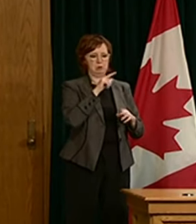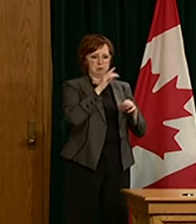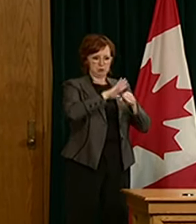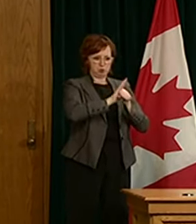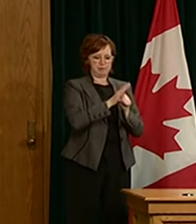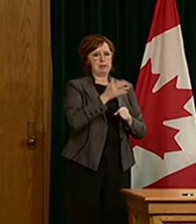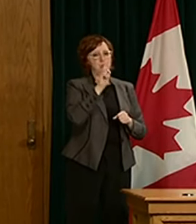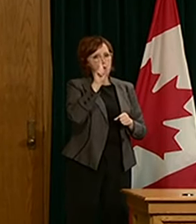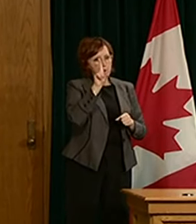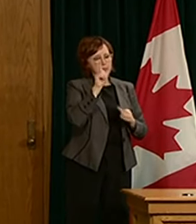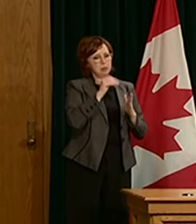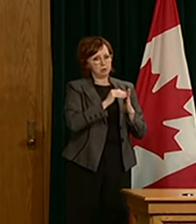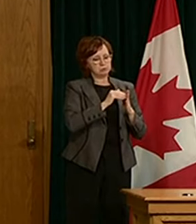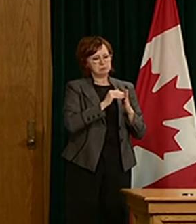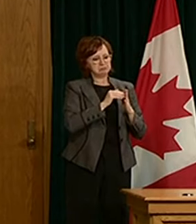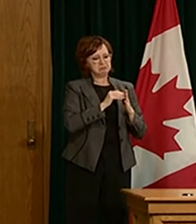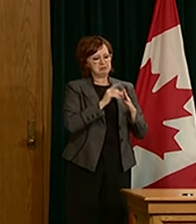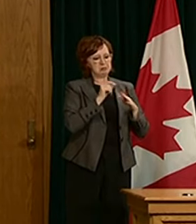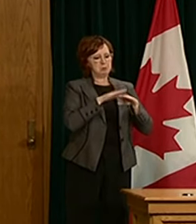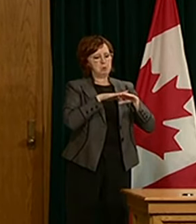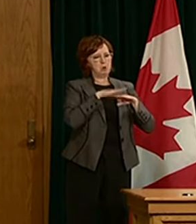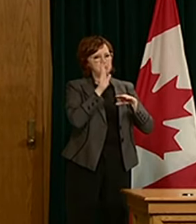may arise.